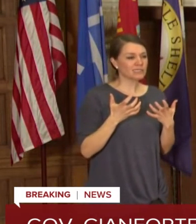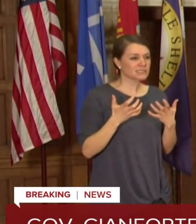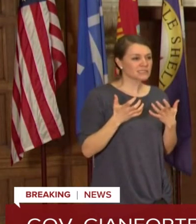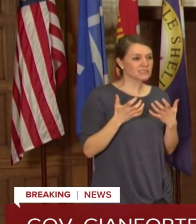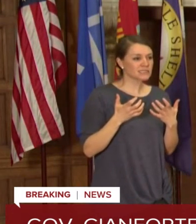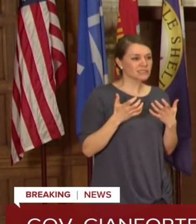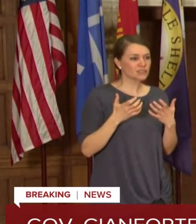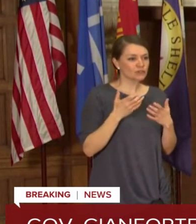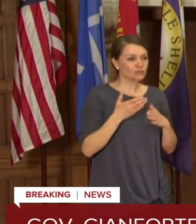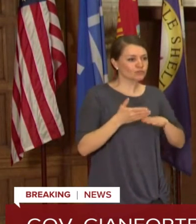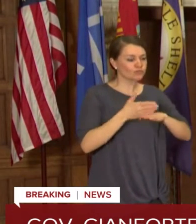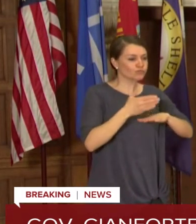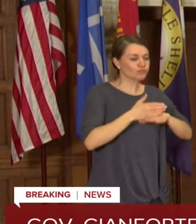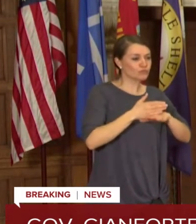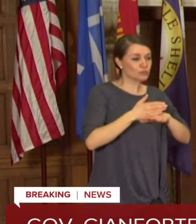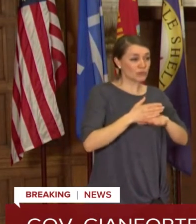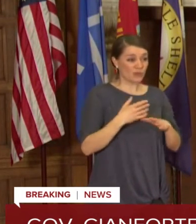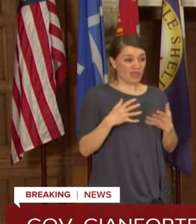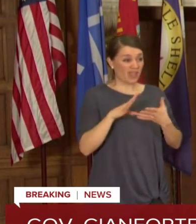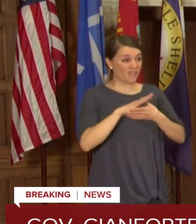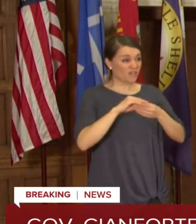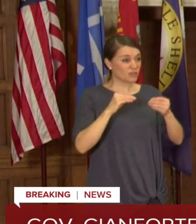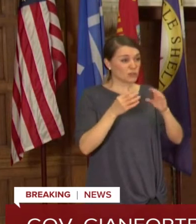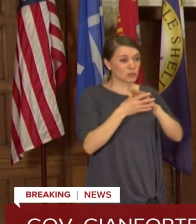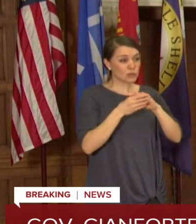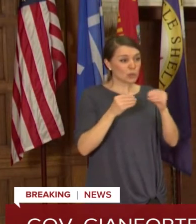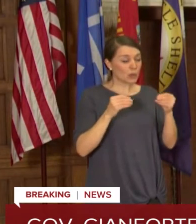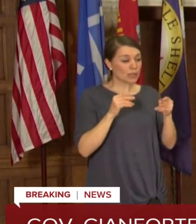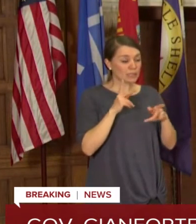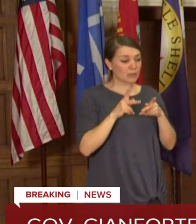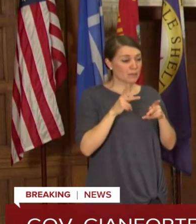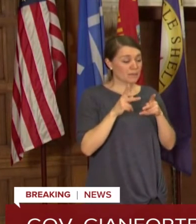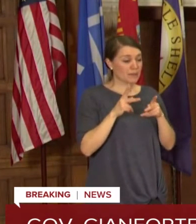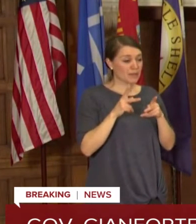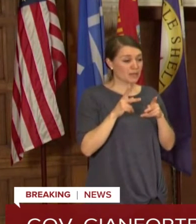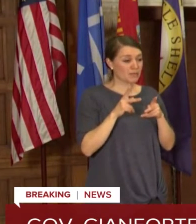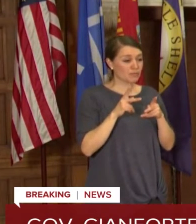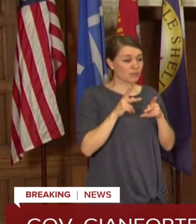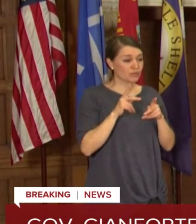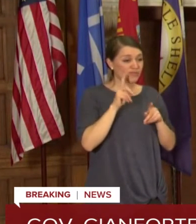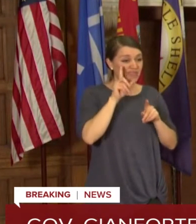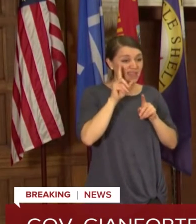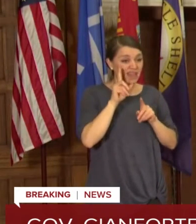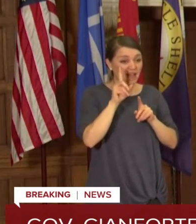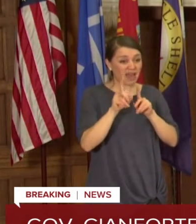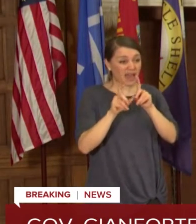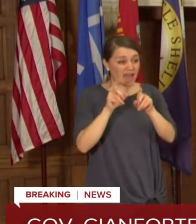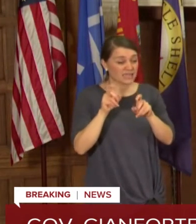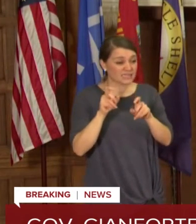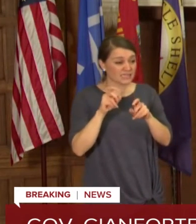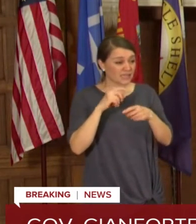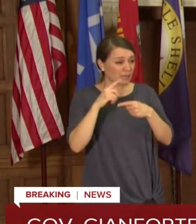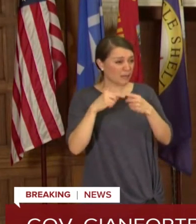hearing stories of unprecedented inquiries into hotel